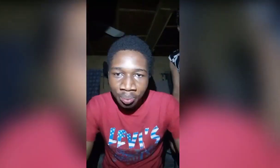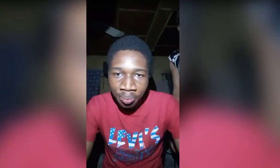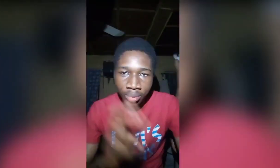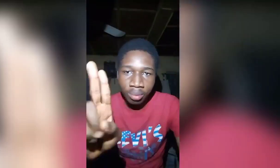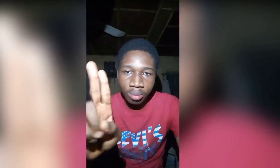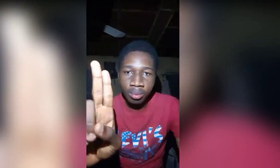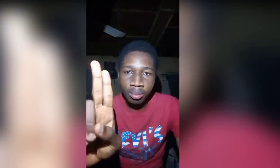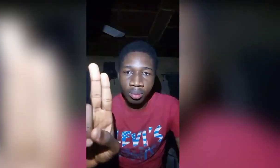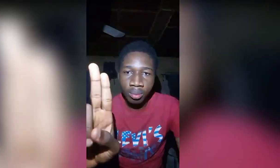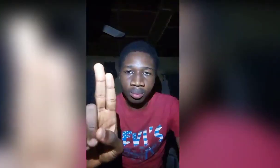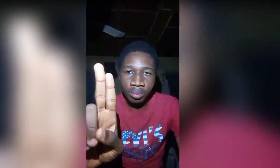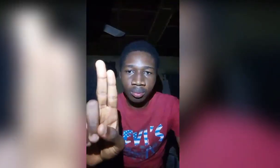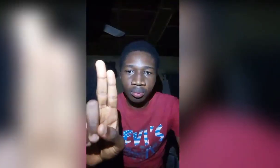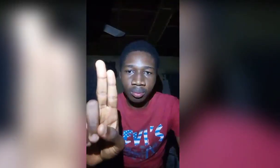Is Charles's video freezing?